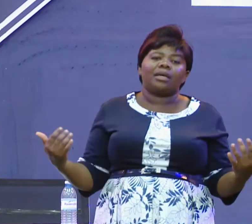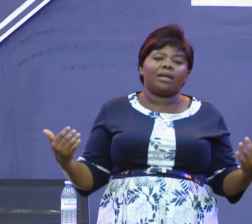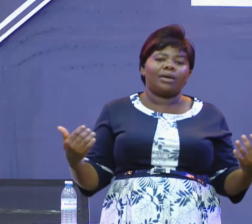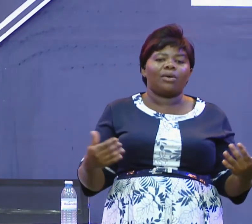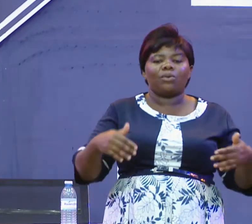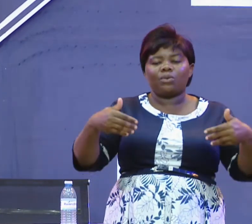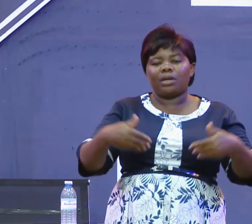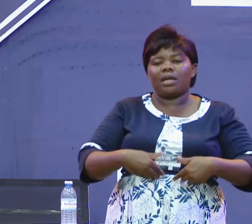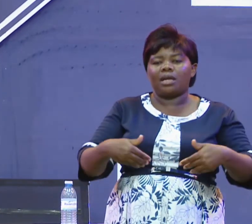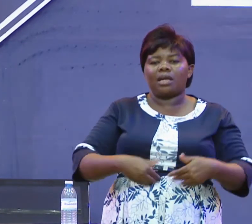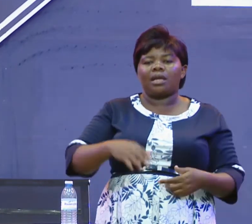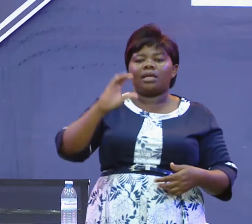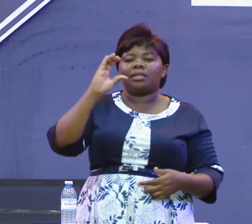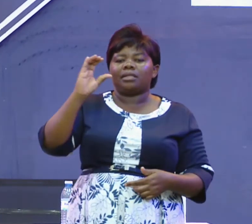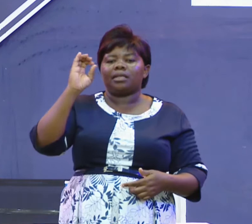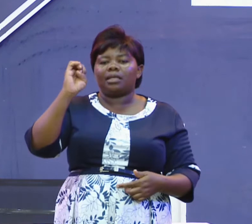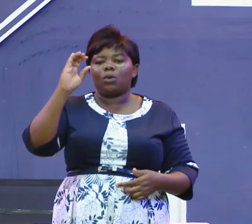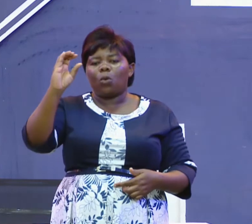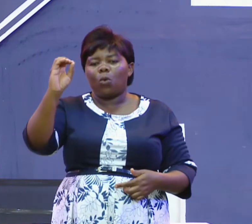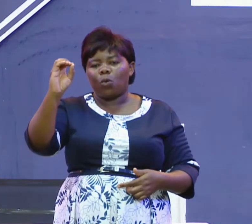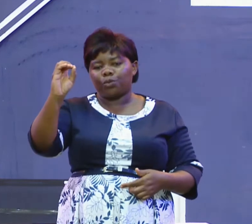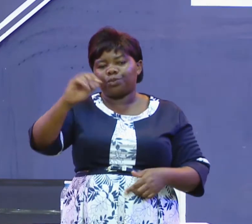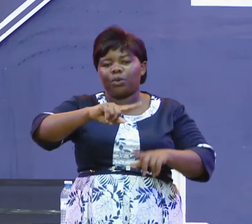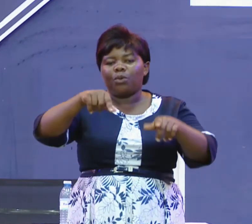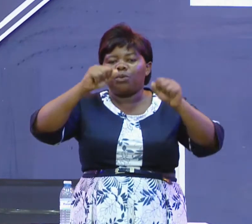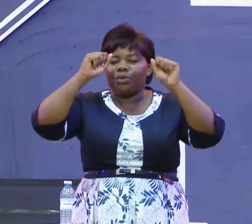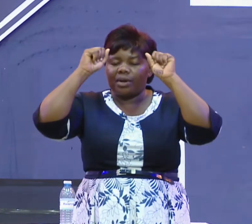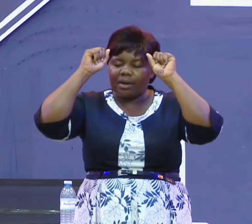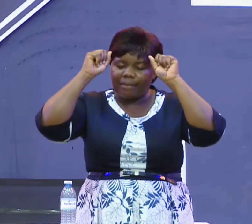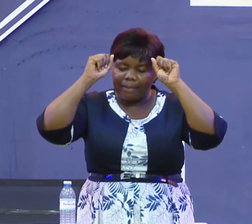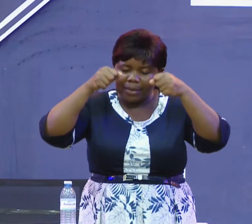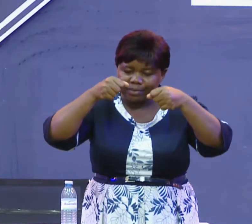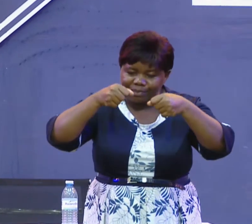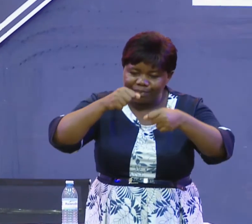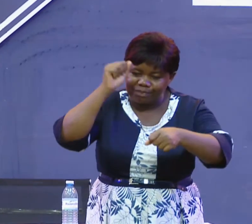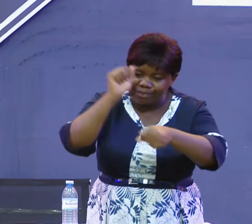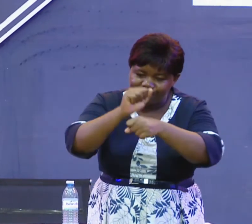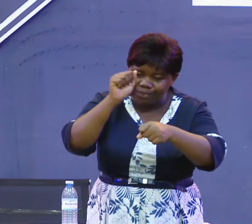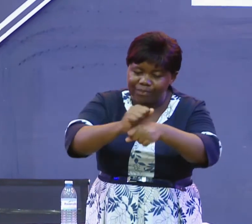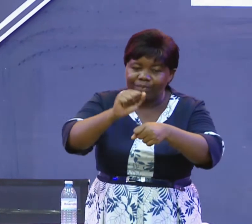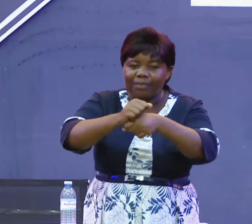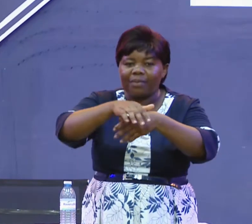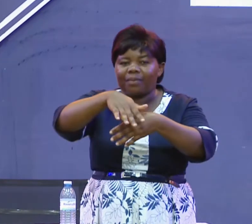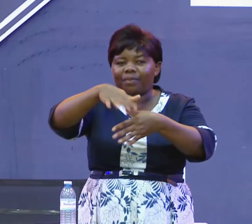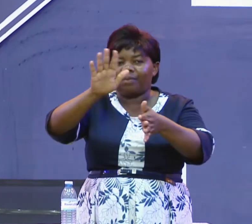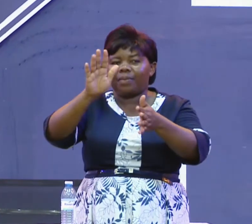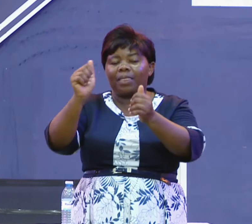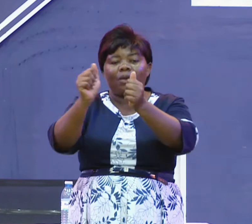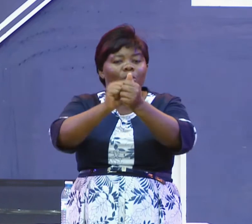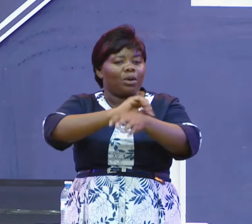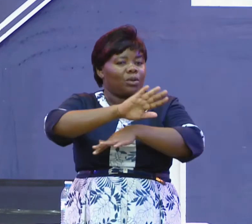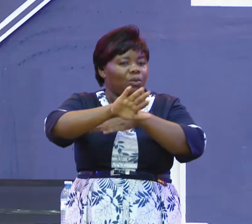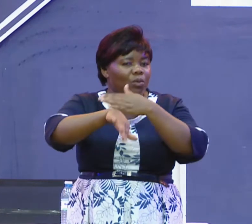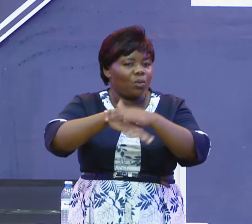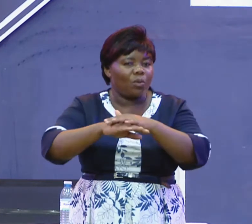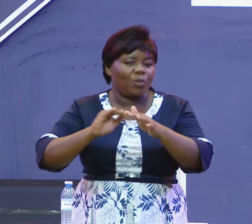bayanga CEO. Therefore, the young CEOs. Tubere diligent. Let's be diligent. Tukolina na